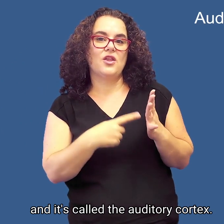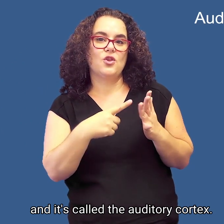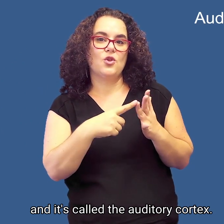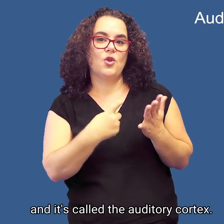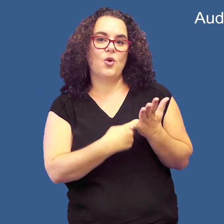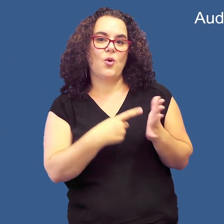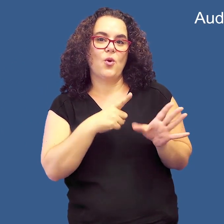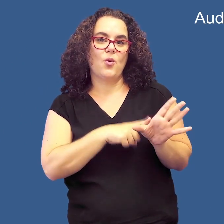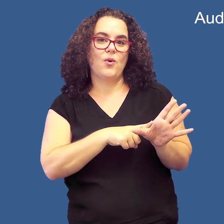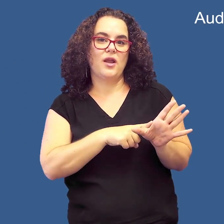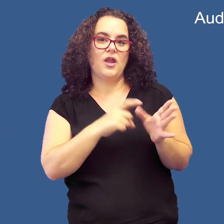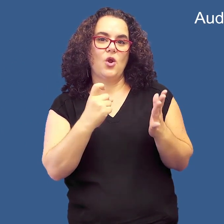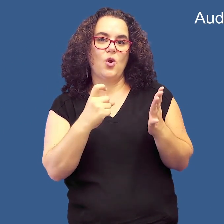cortex.